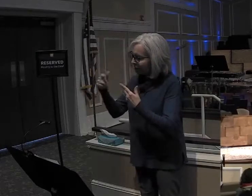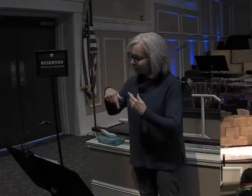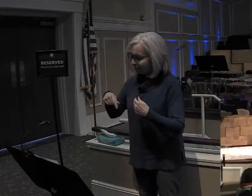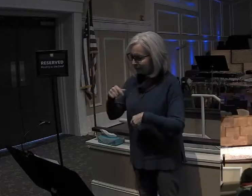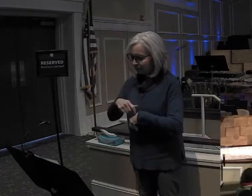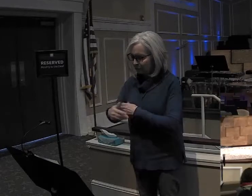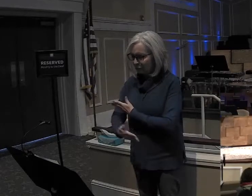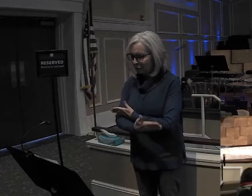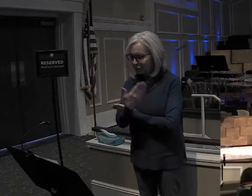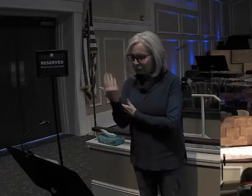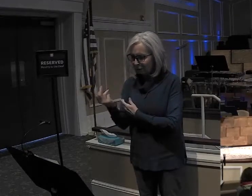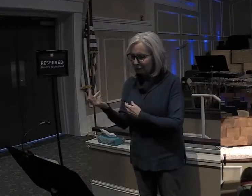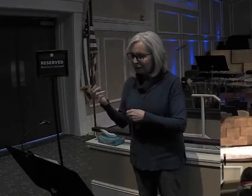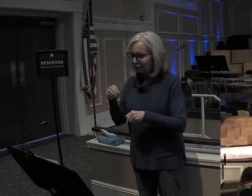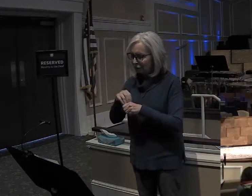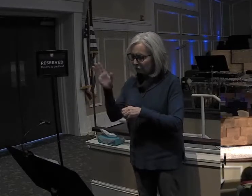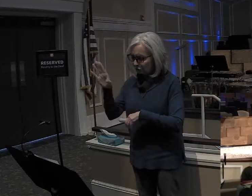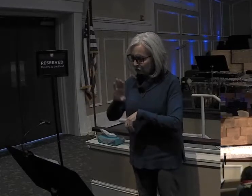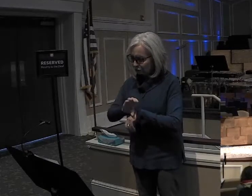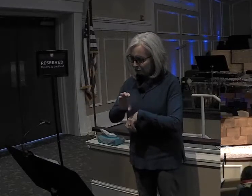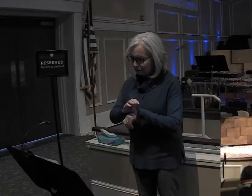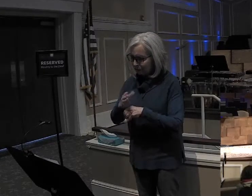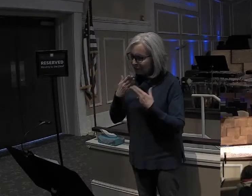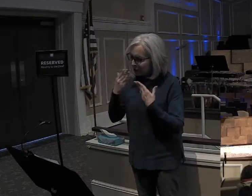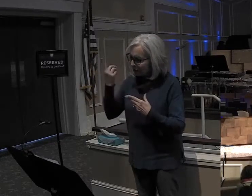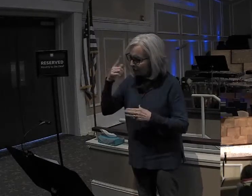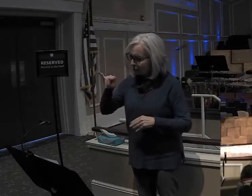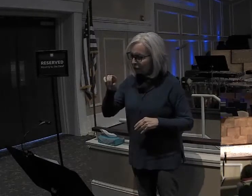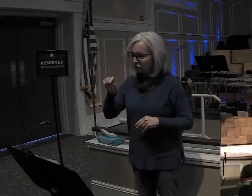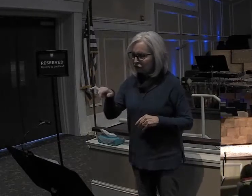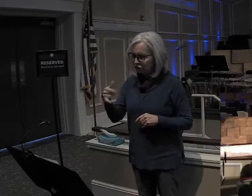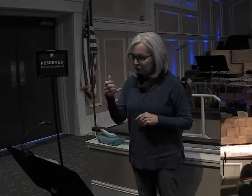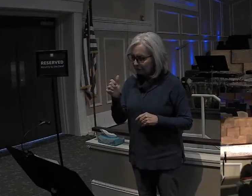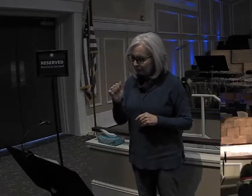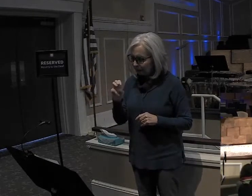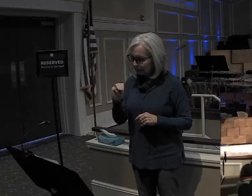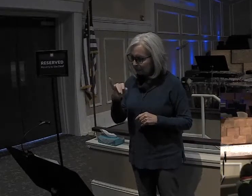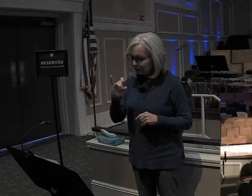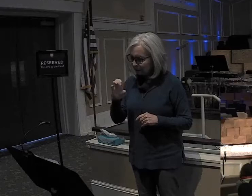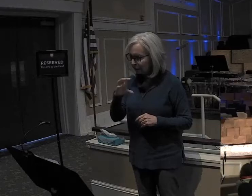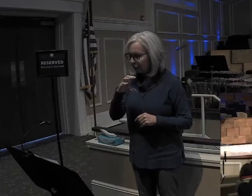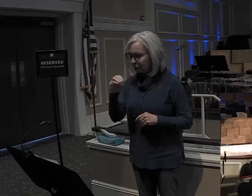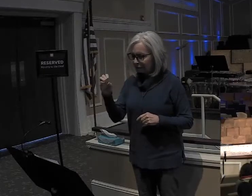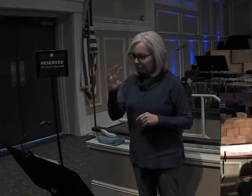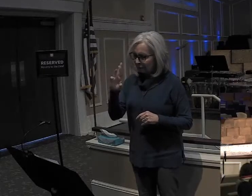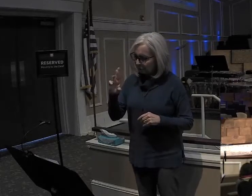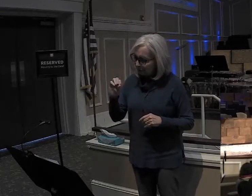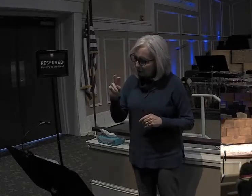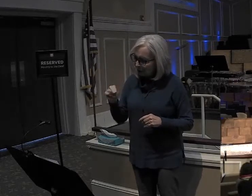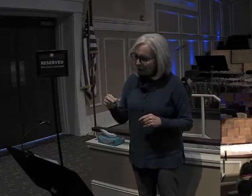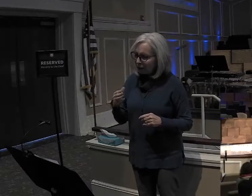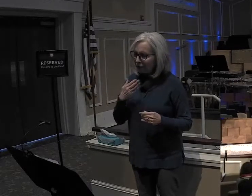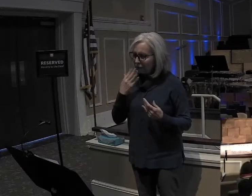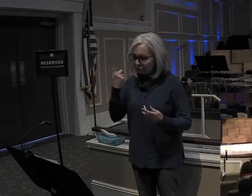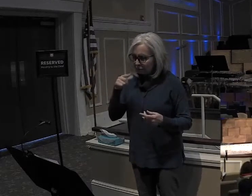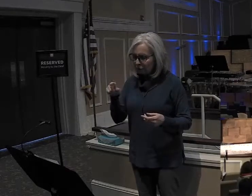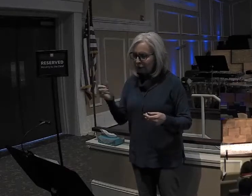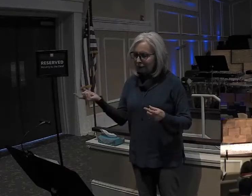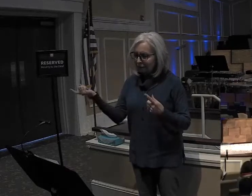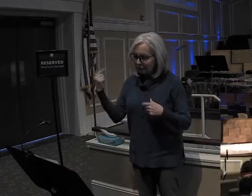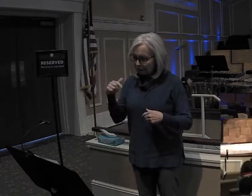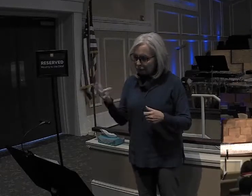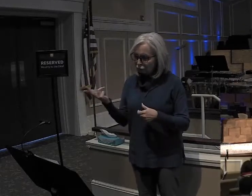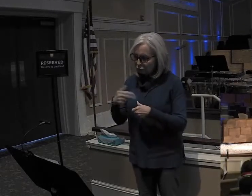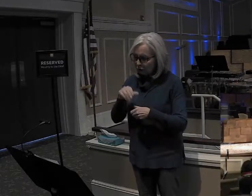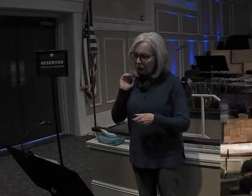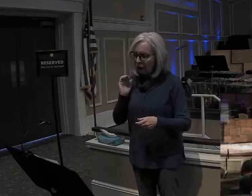opportunity to be in Your house. God, I thank You for Jamie. I thank You for Ron and Jeannie. I thank You for them coming this morning to unite with